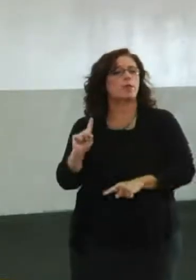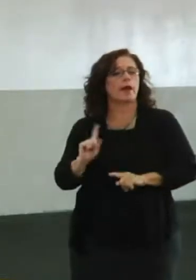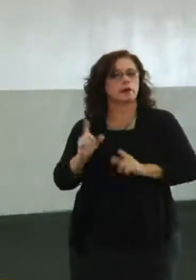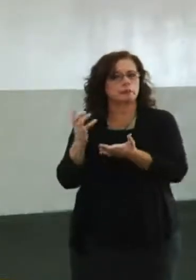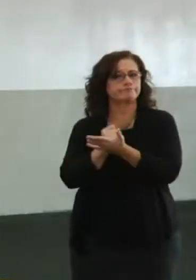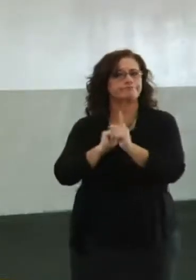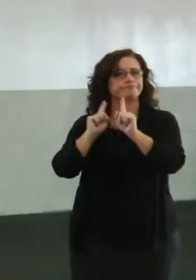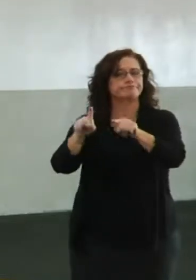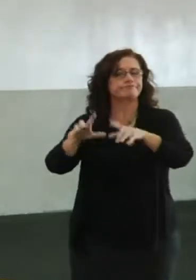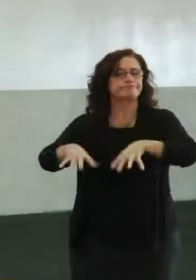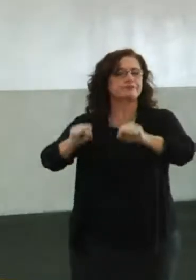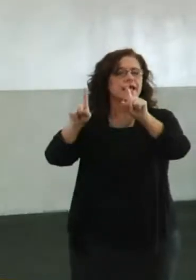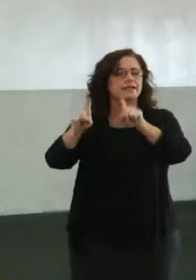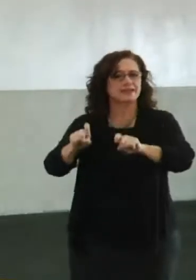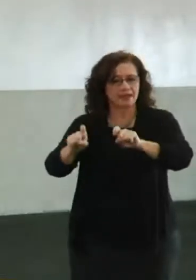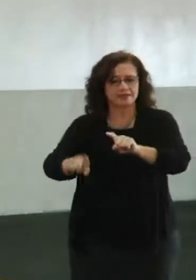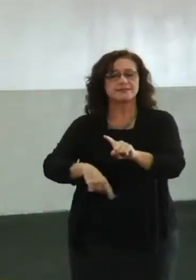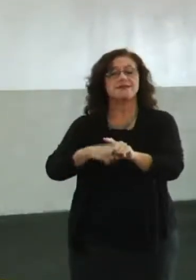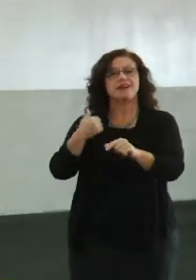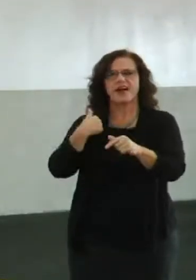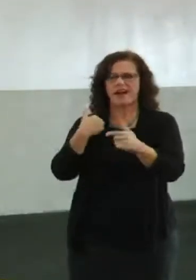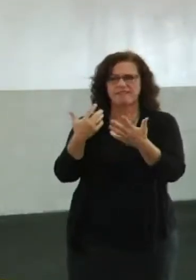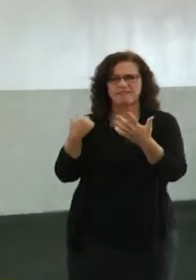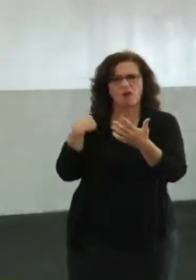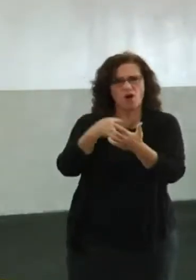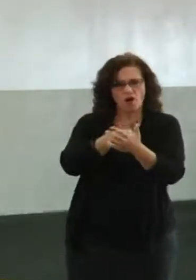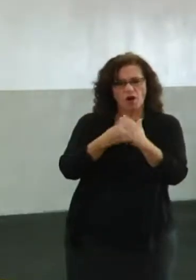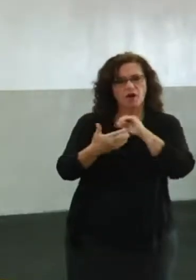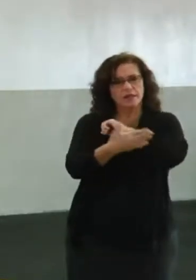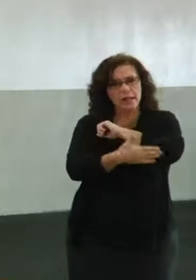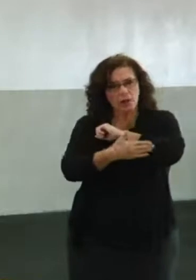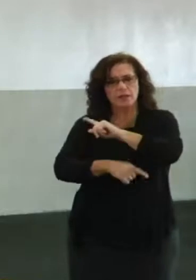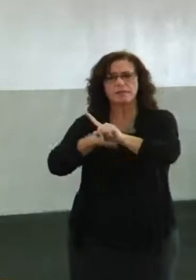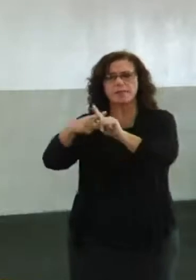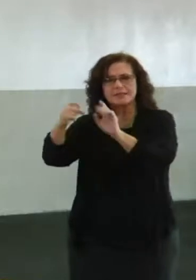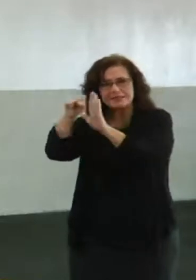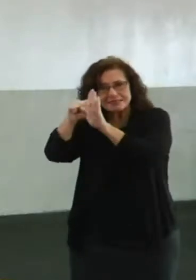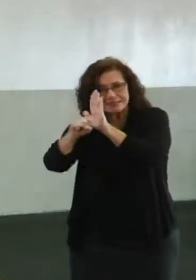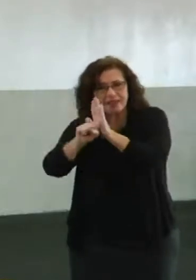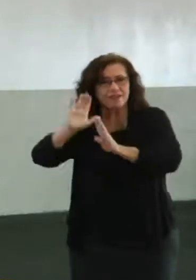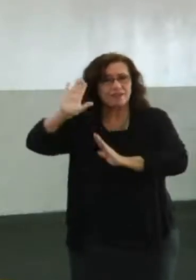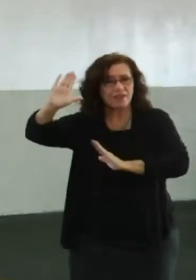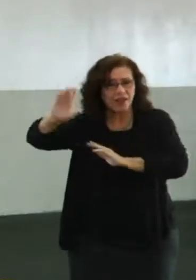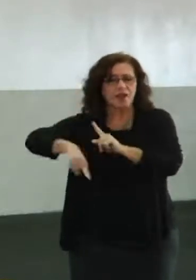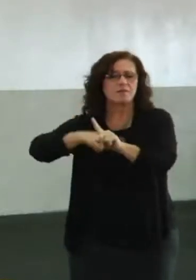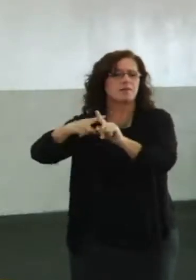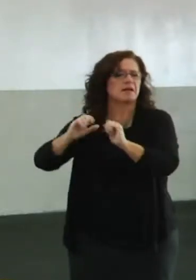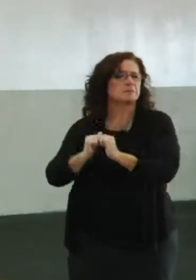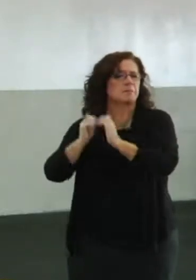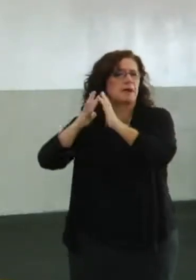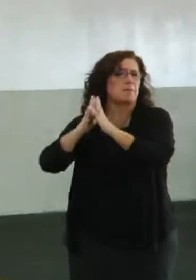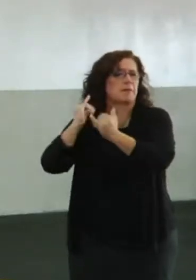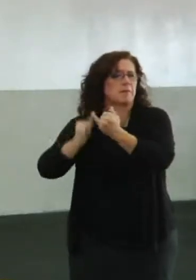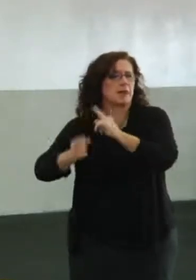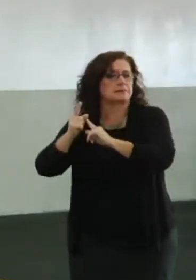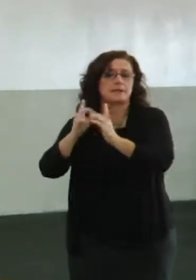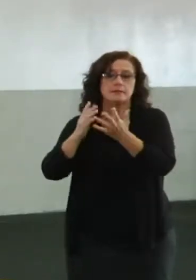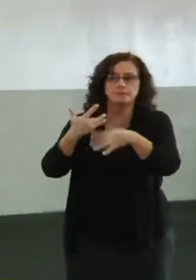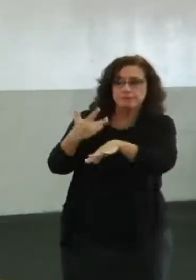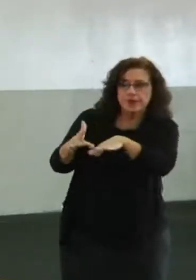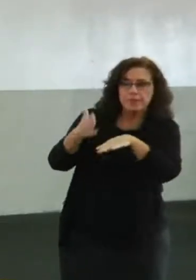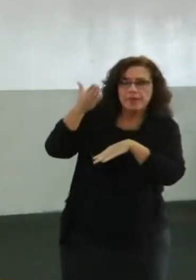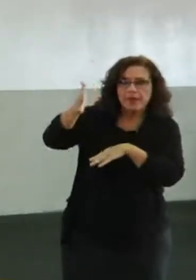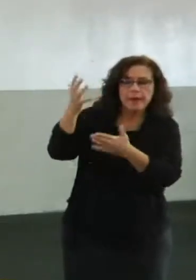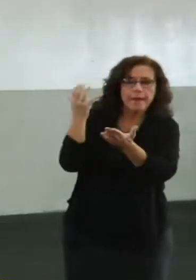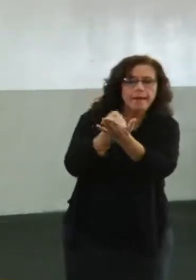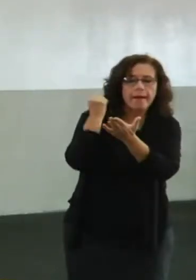There's so many easy ways to get tested, and it's simple. You'll see it today. And I just ask you, I urge you to please go get